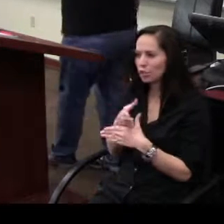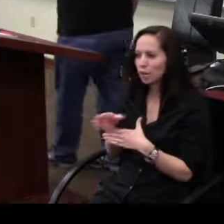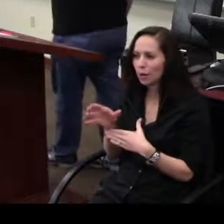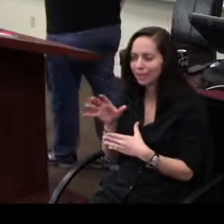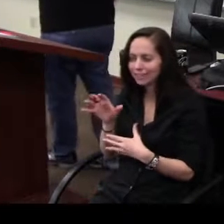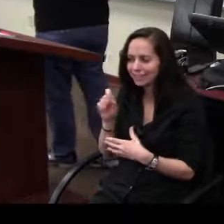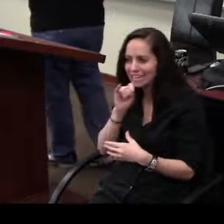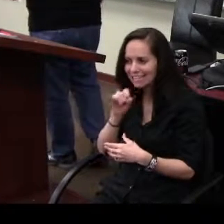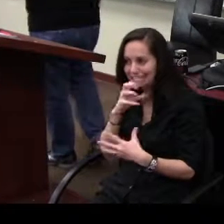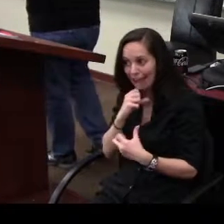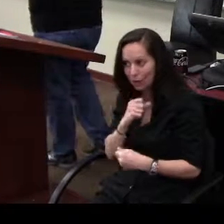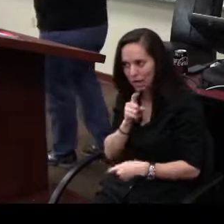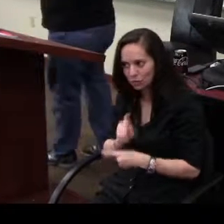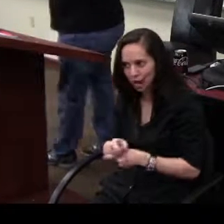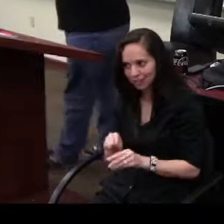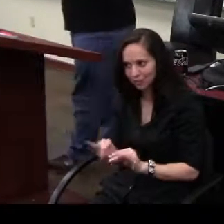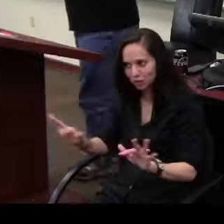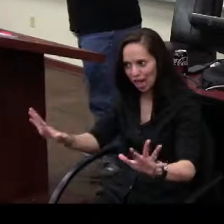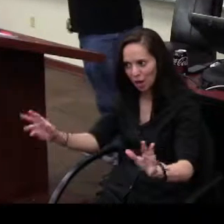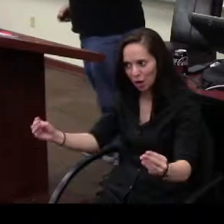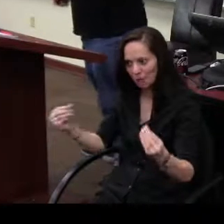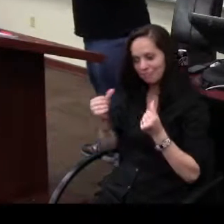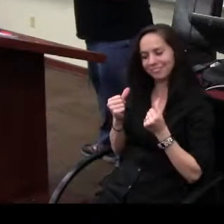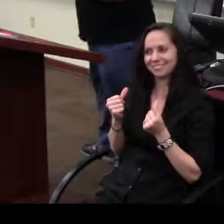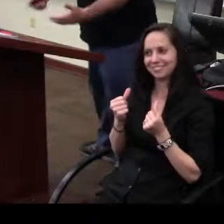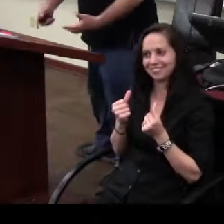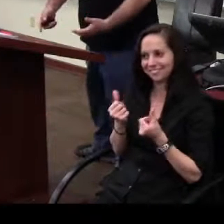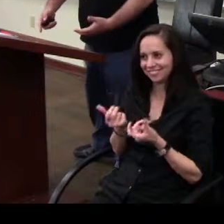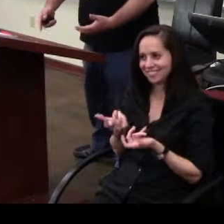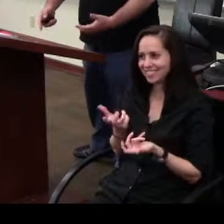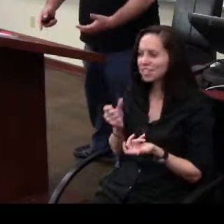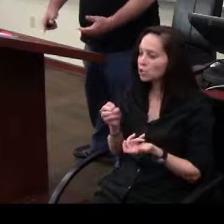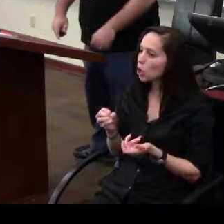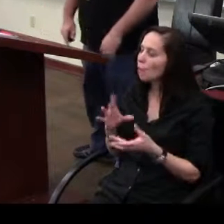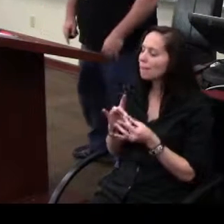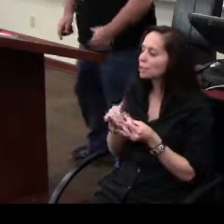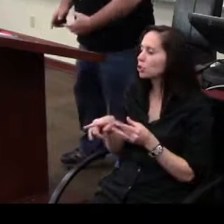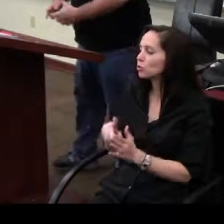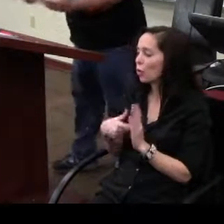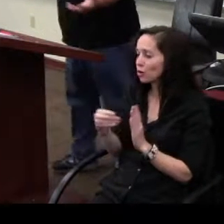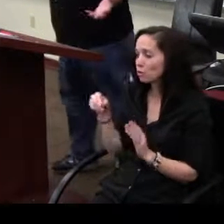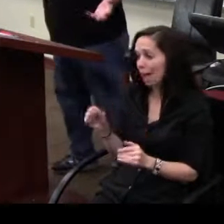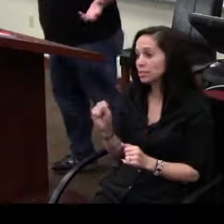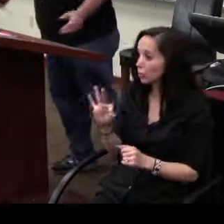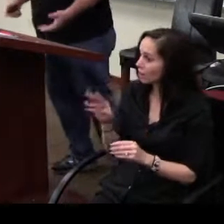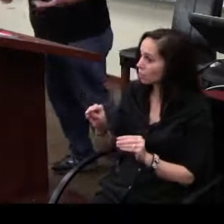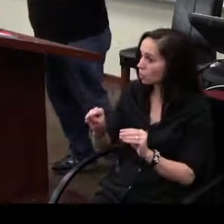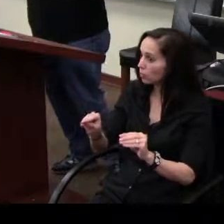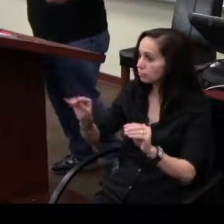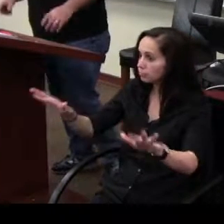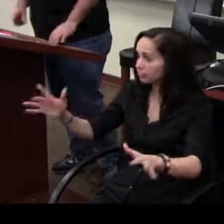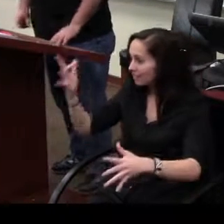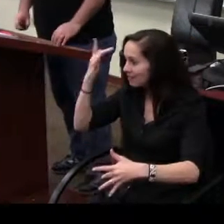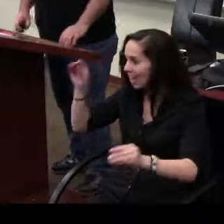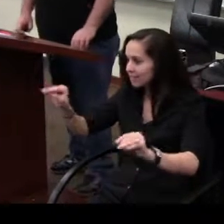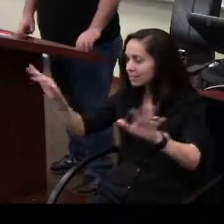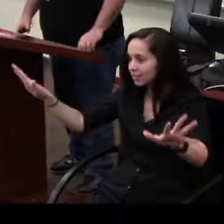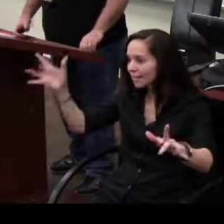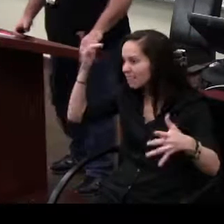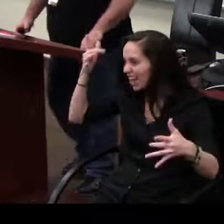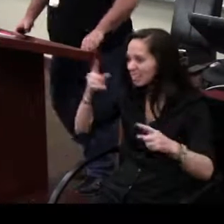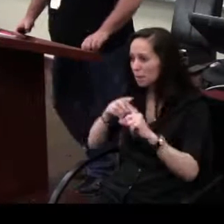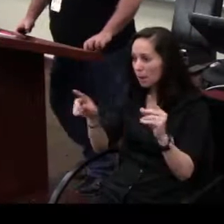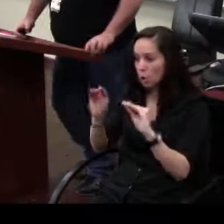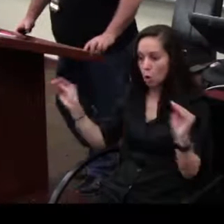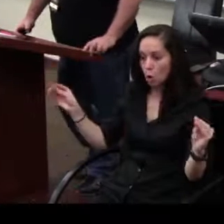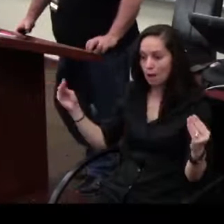I think Erich talked about it this morning at the keynote. What he didn't mention is they do have to pay also, right? So if you just infect a bunch of people and they don't pay, well, you've just